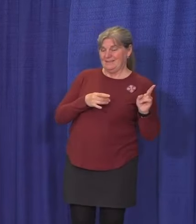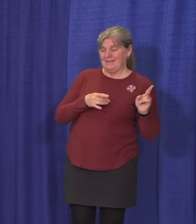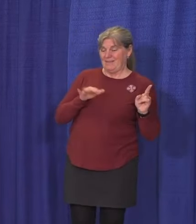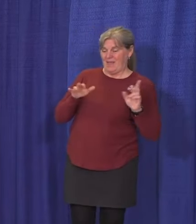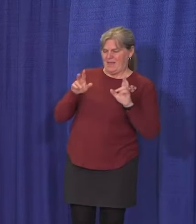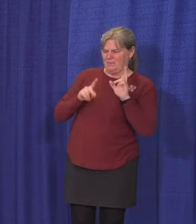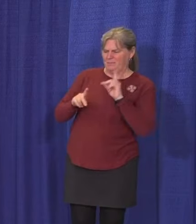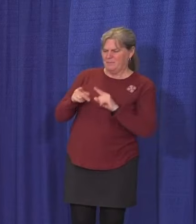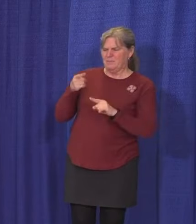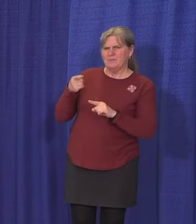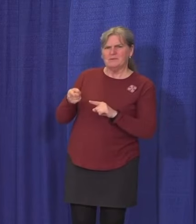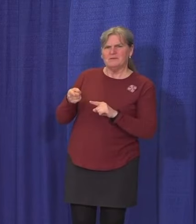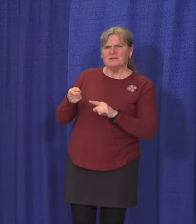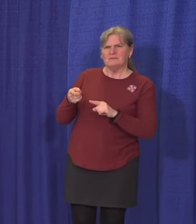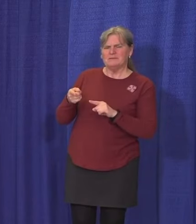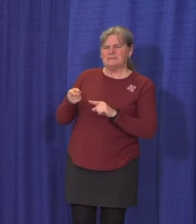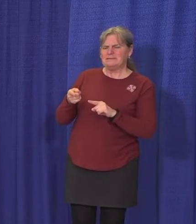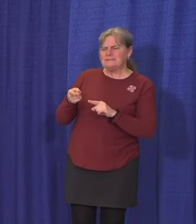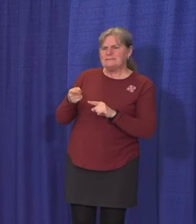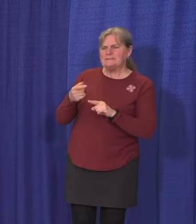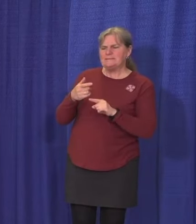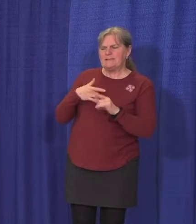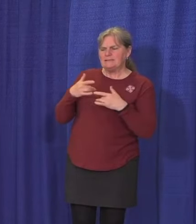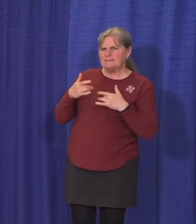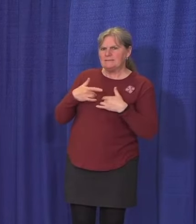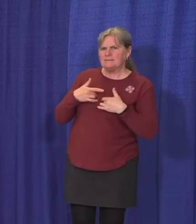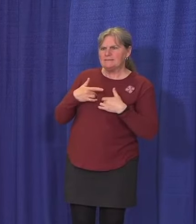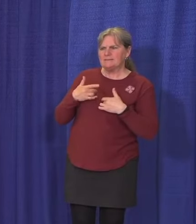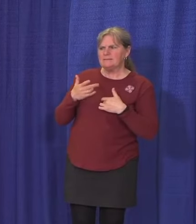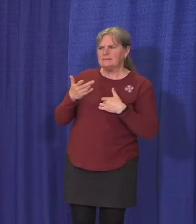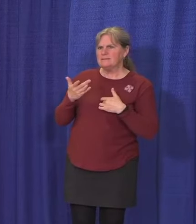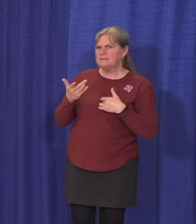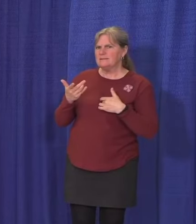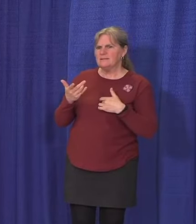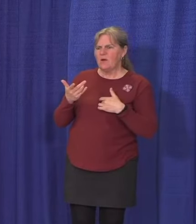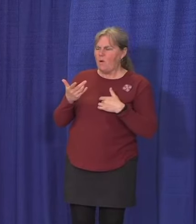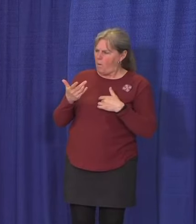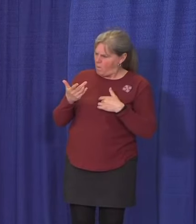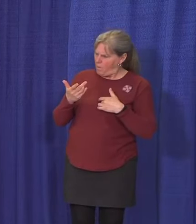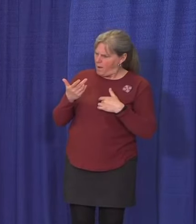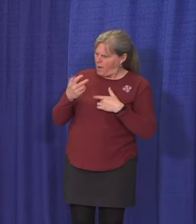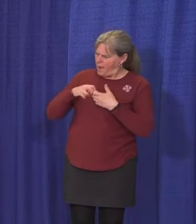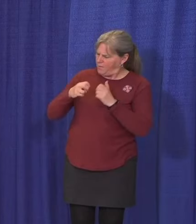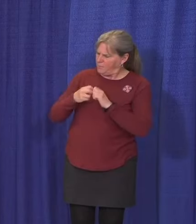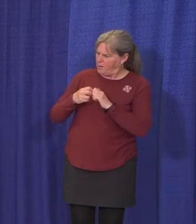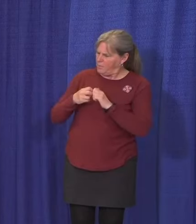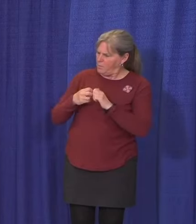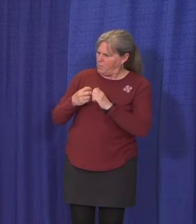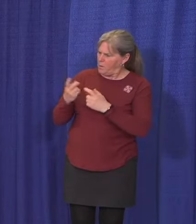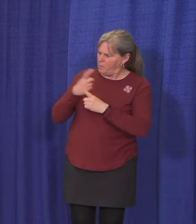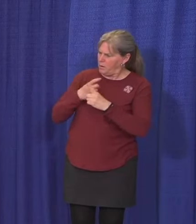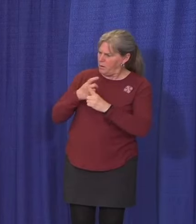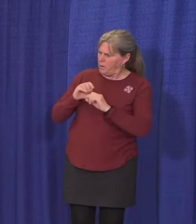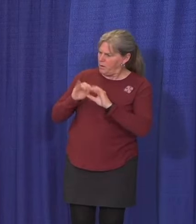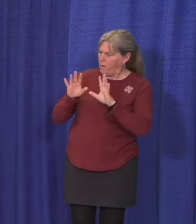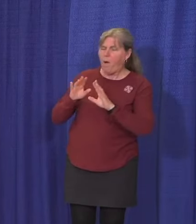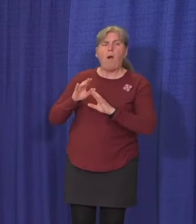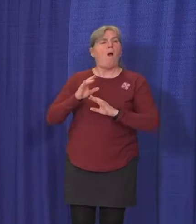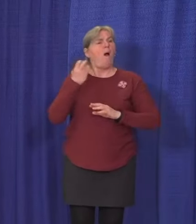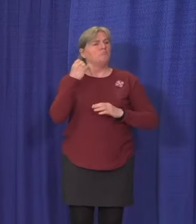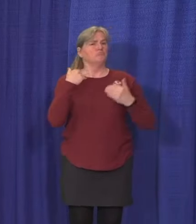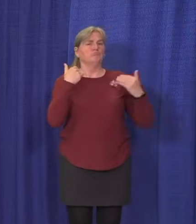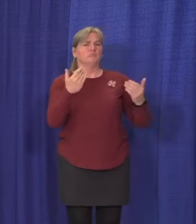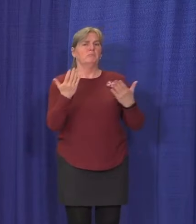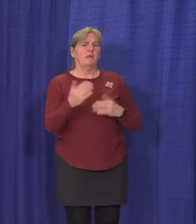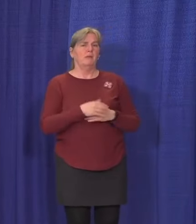individuals who might have concerns that could be allayed or issues that could be addressed, I think that's our goal, is to make sure that we're